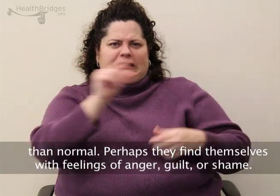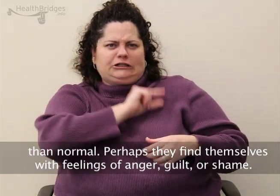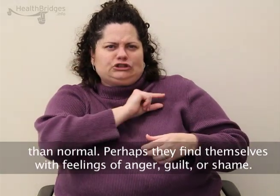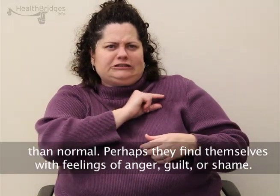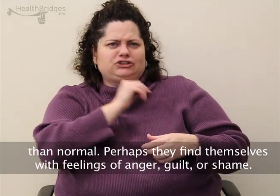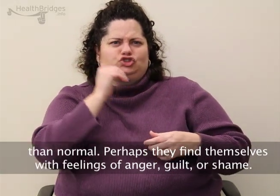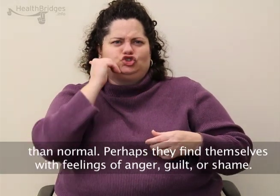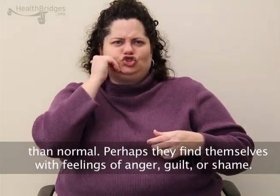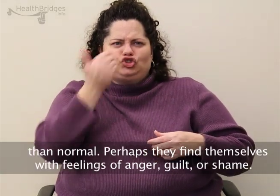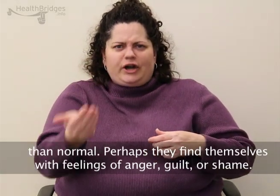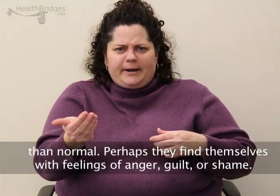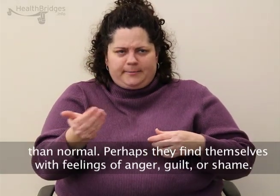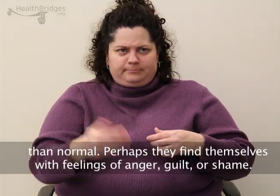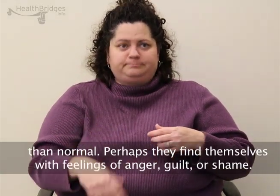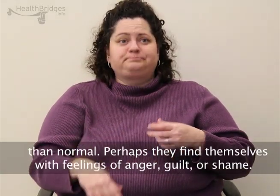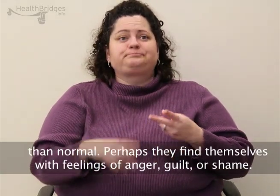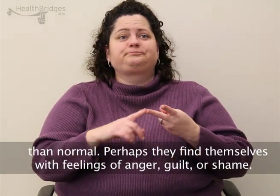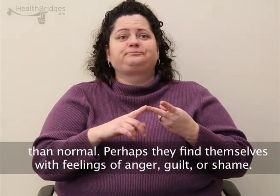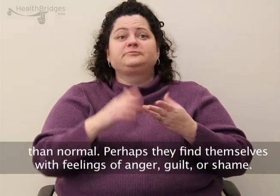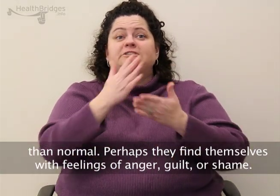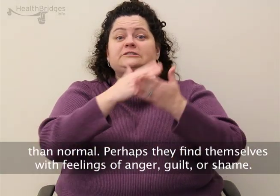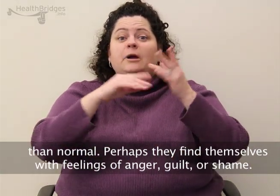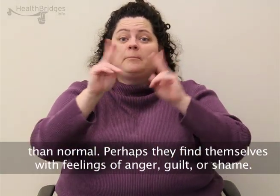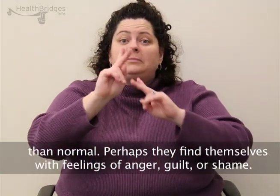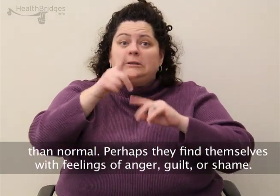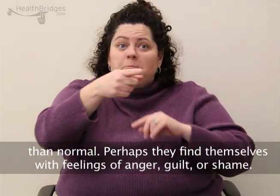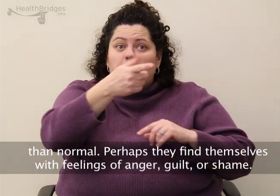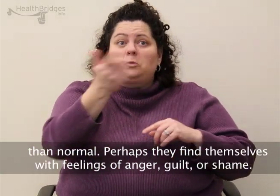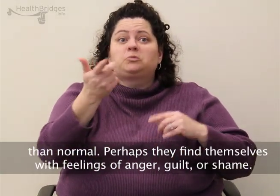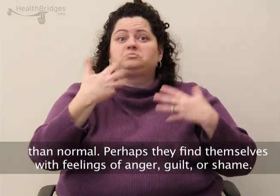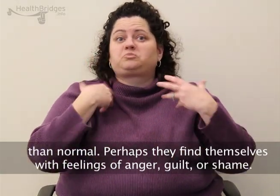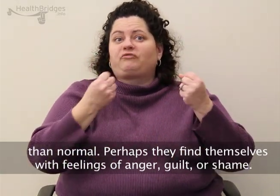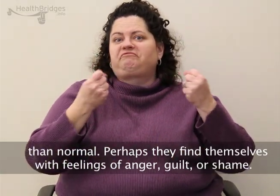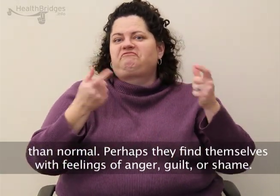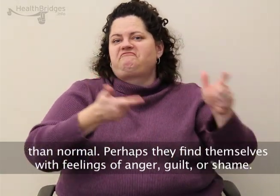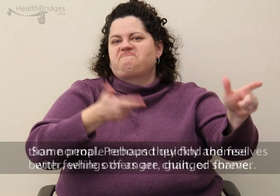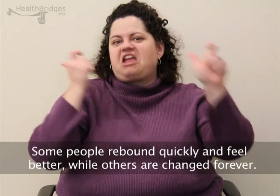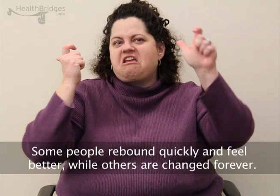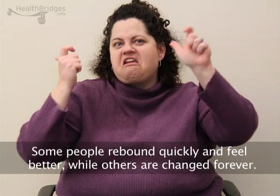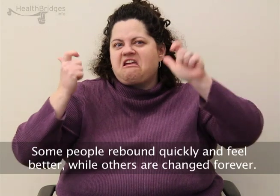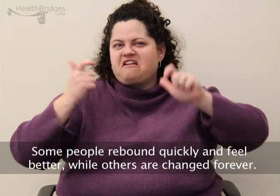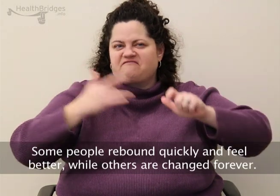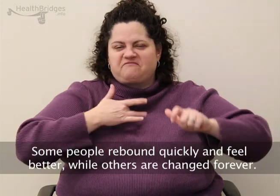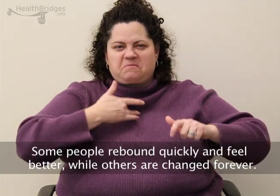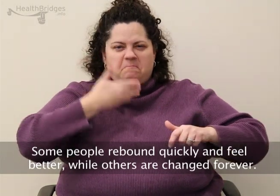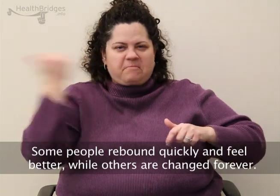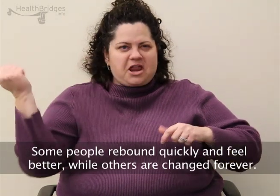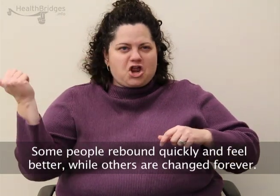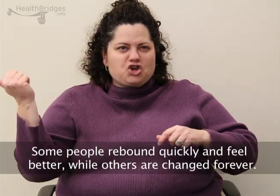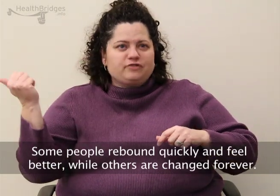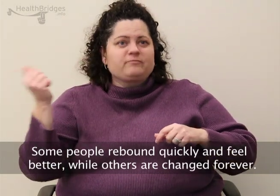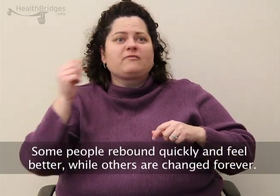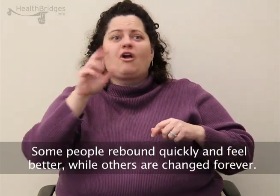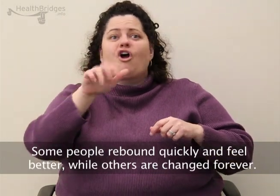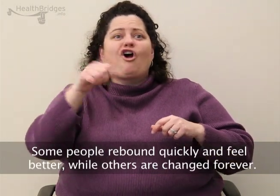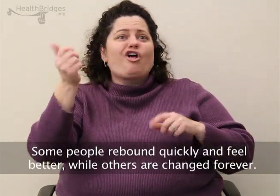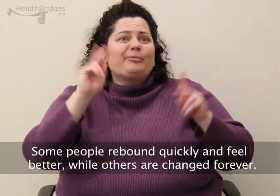Or perhaps they find themselves with feelings of anger, guilt, or shame. Some people rebound quickly and